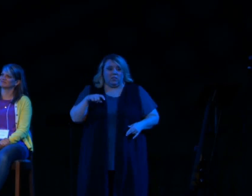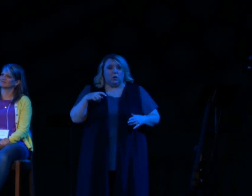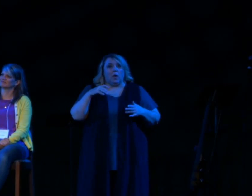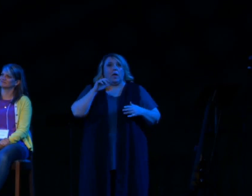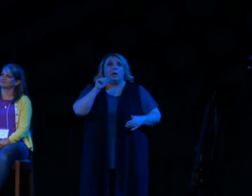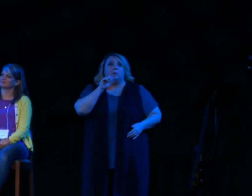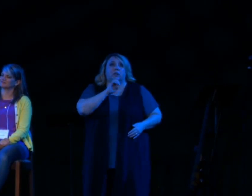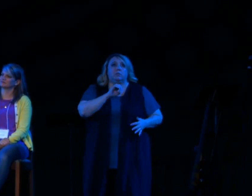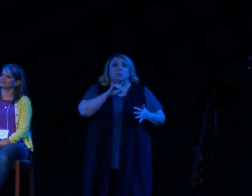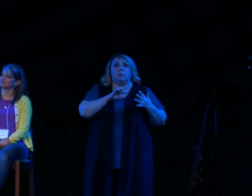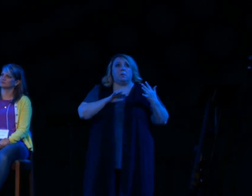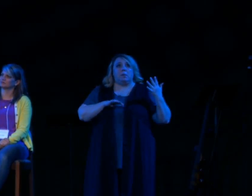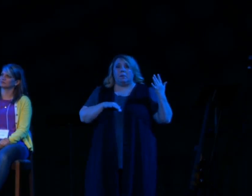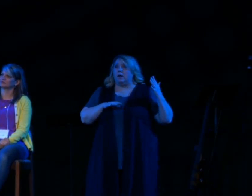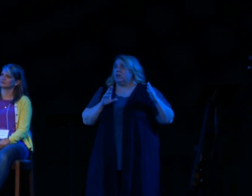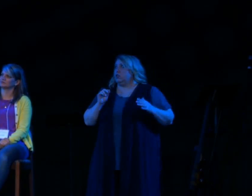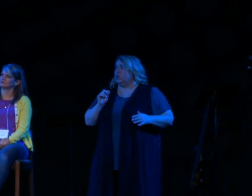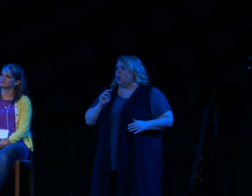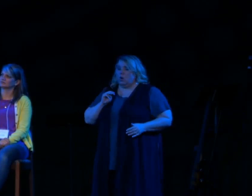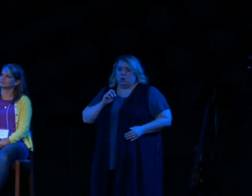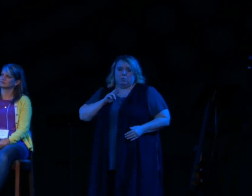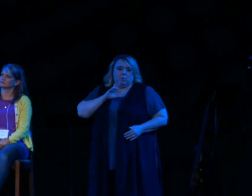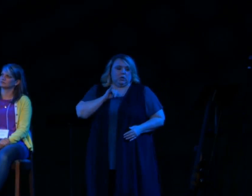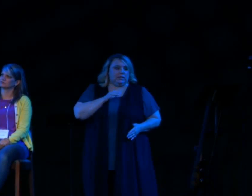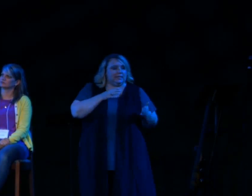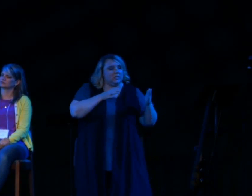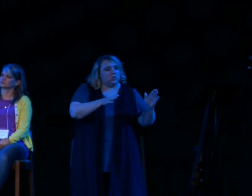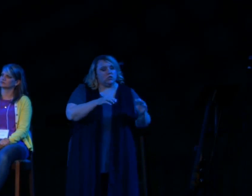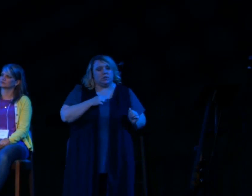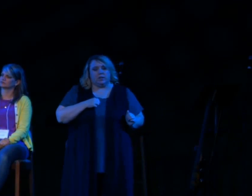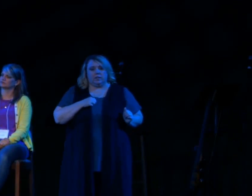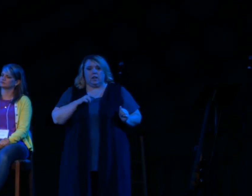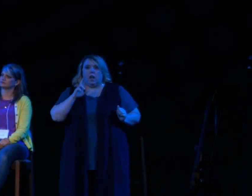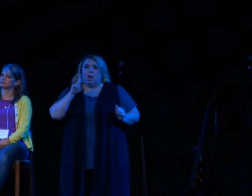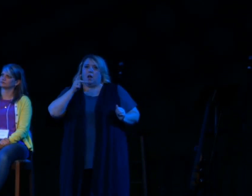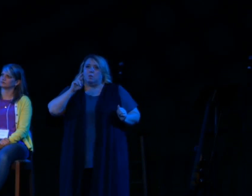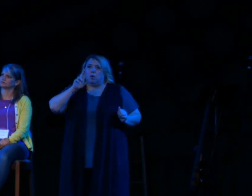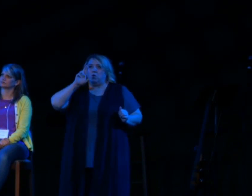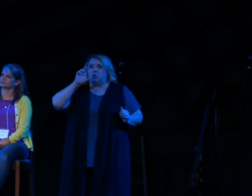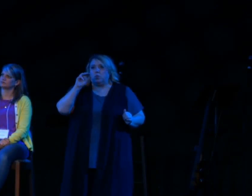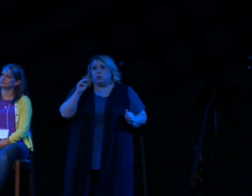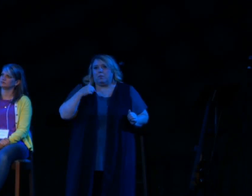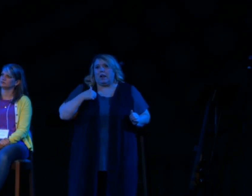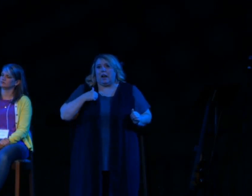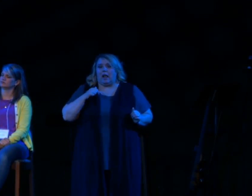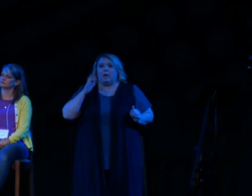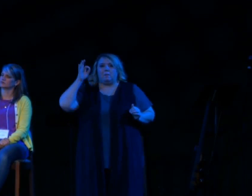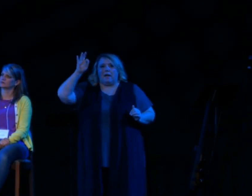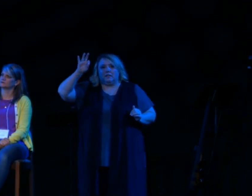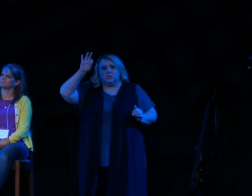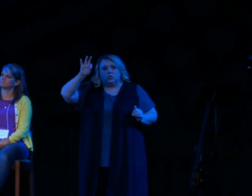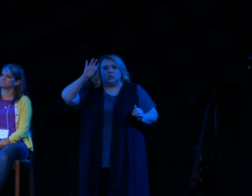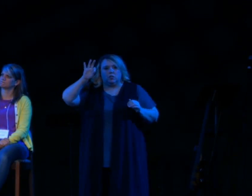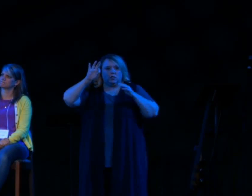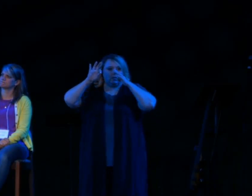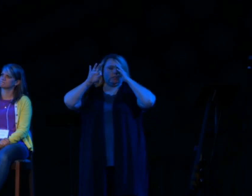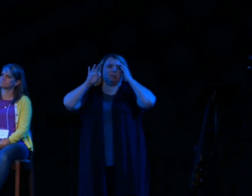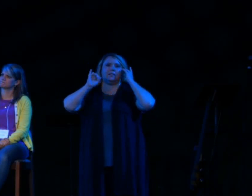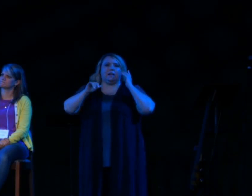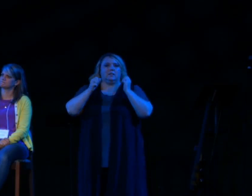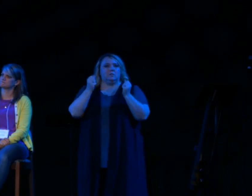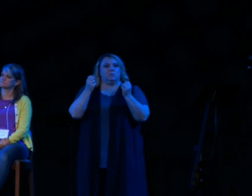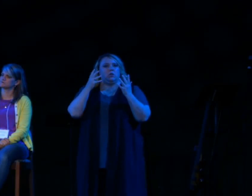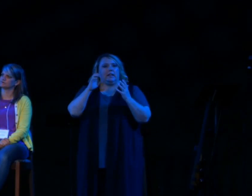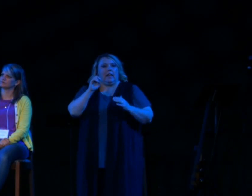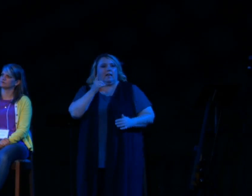Express. So Mercy Street, and there's Upper Room that I pastor, which is intentionally multi-ethnic